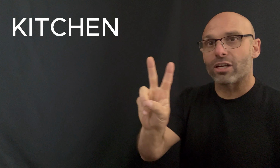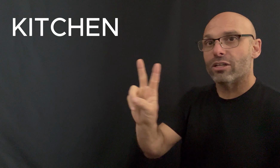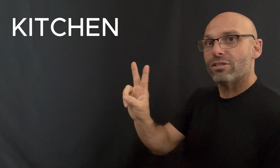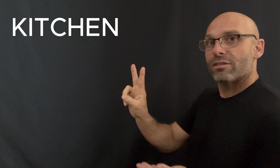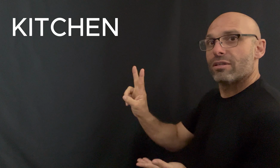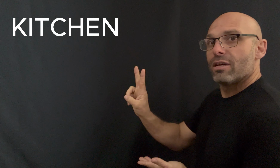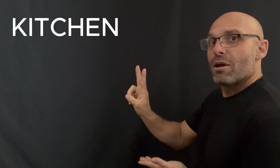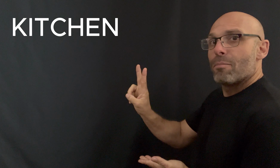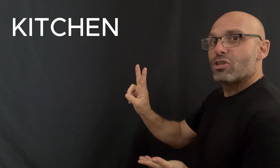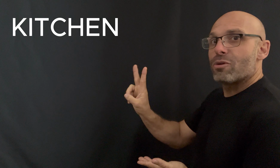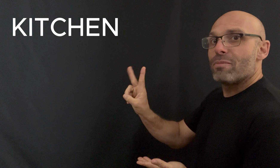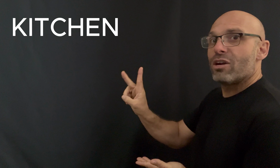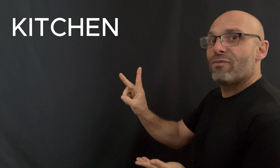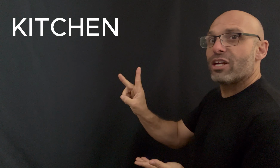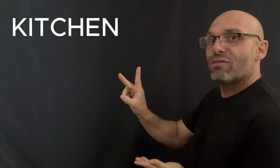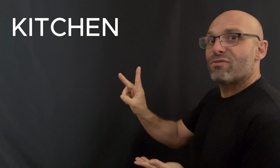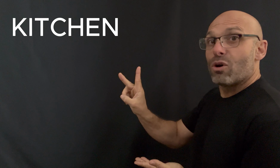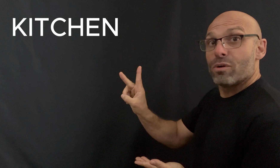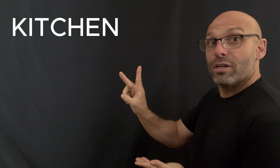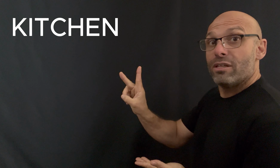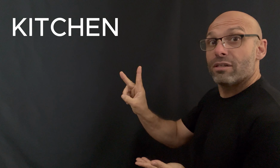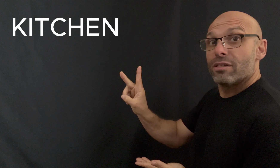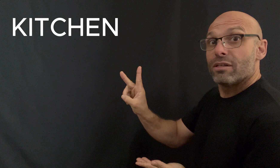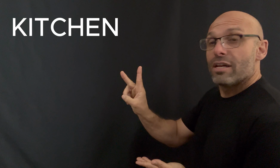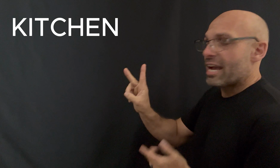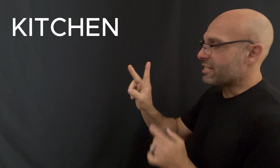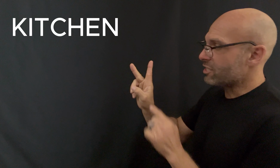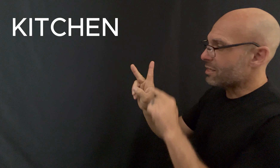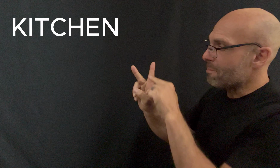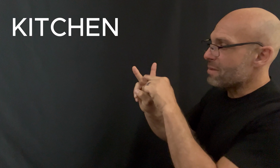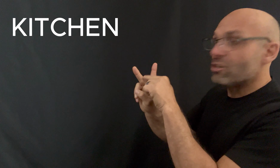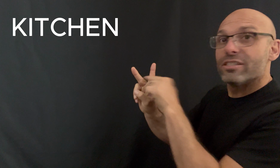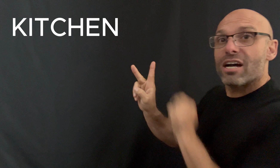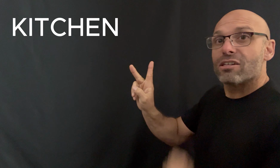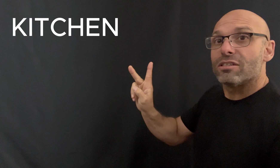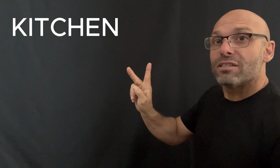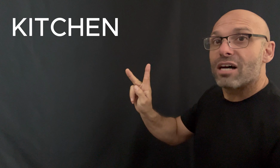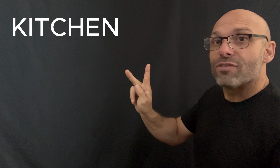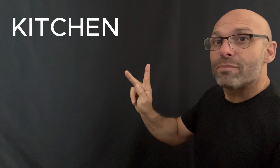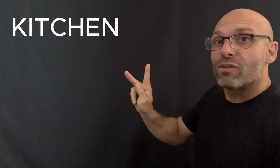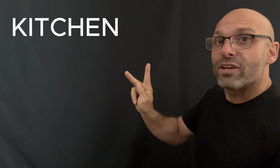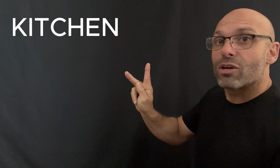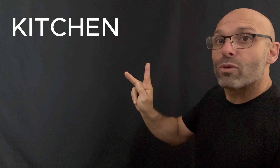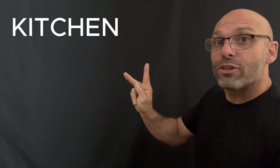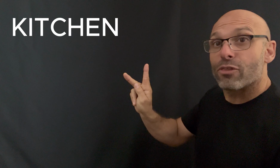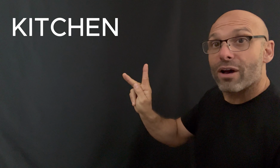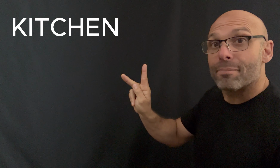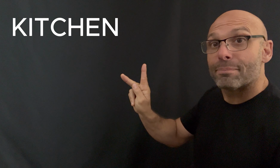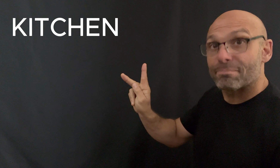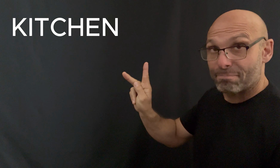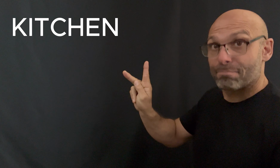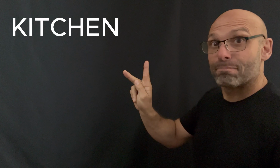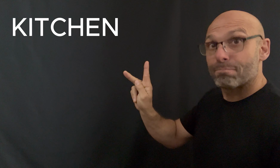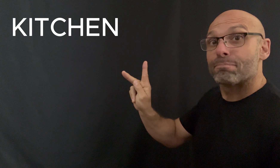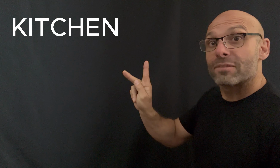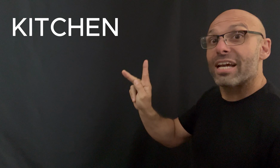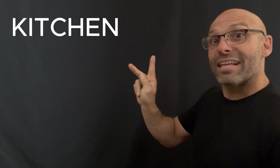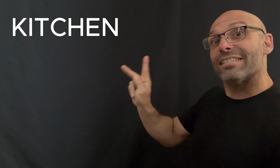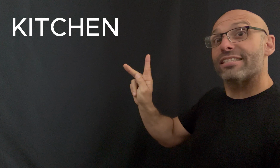fingers. Put your middle finger forward and touch the middle knuckle of your middle finger with your thumb. Okay, that's the